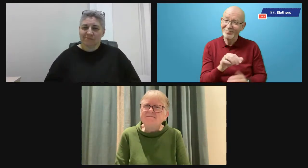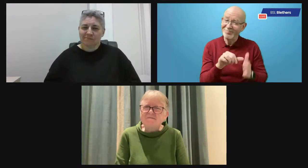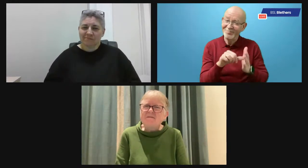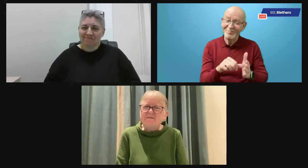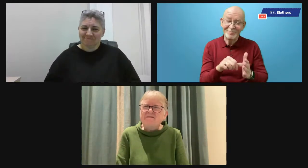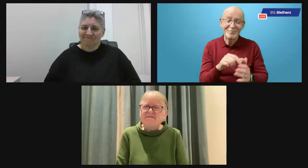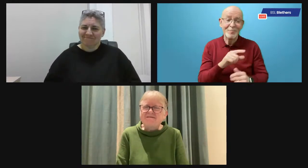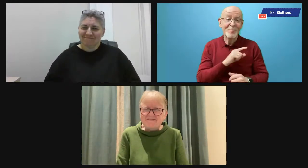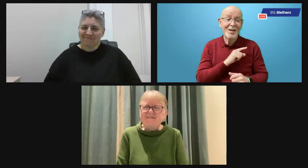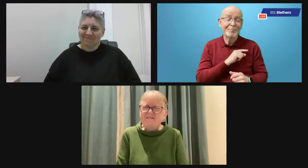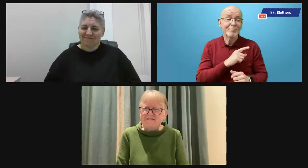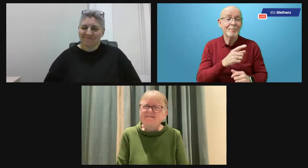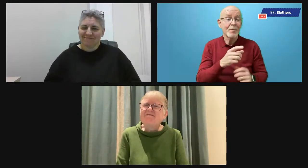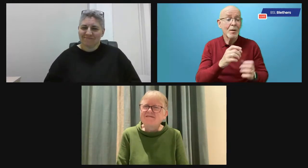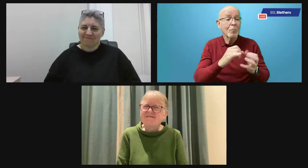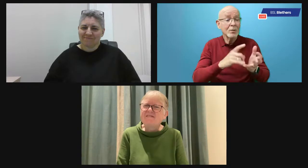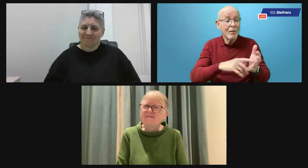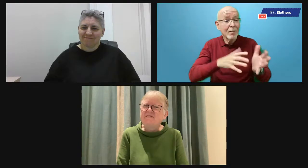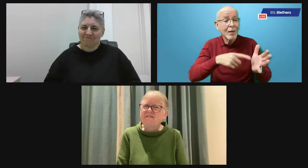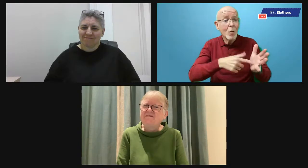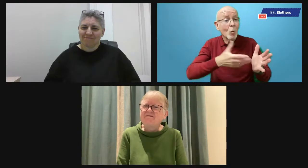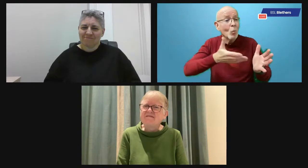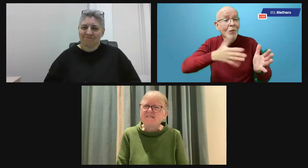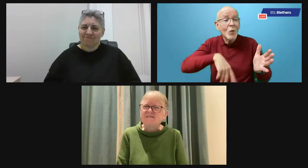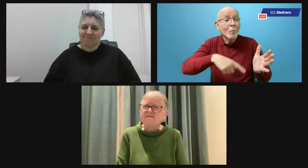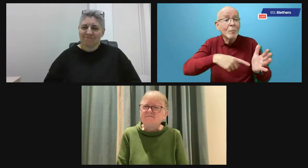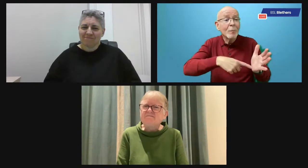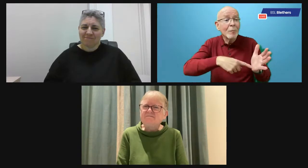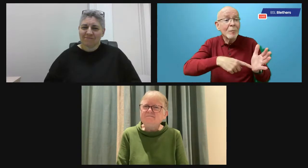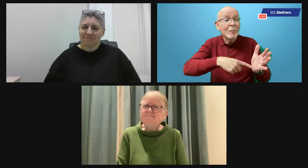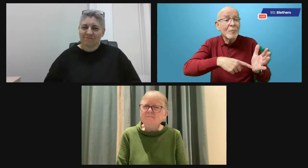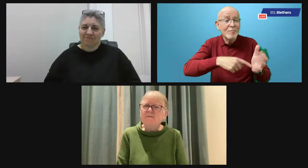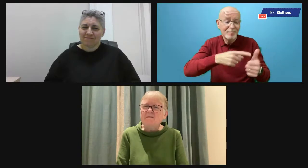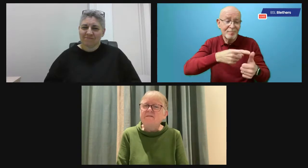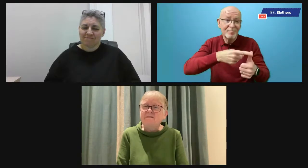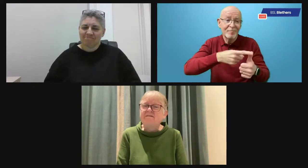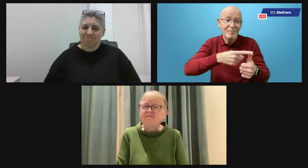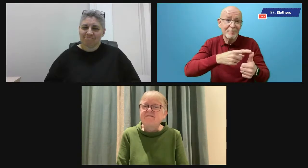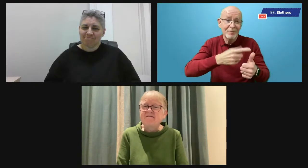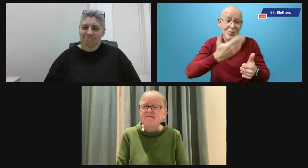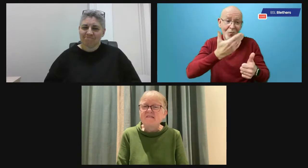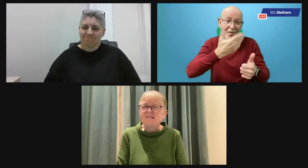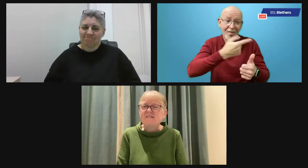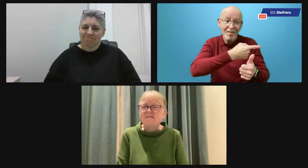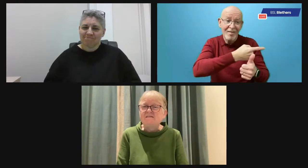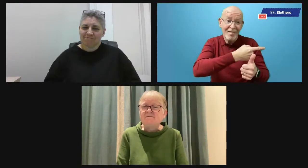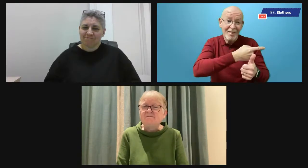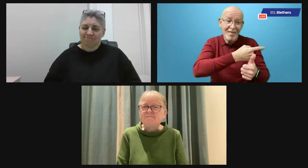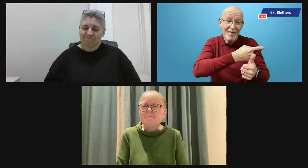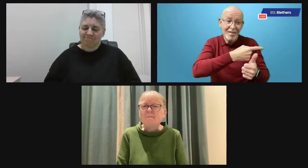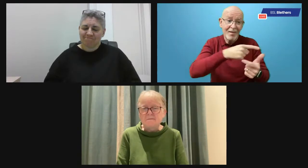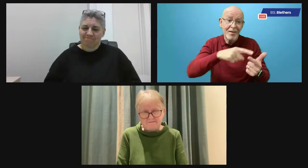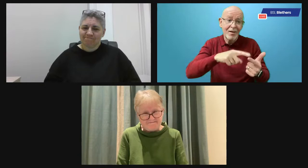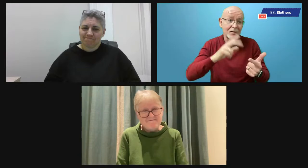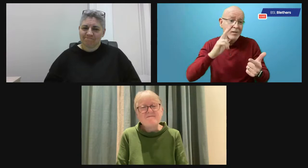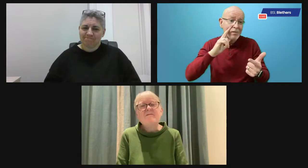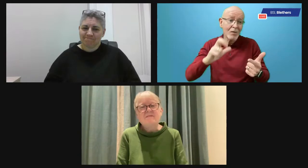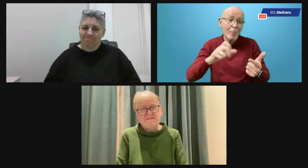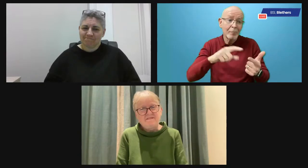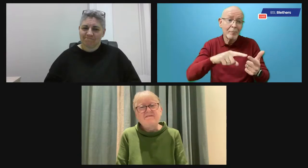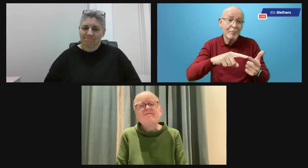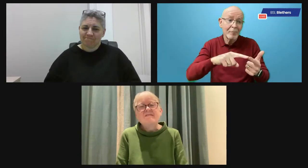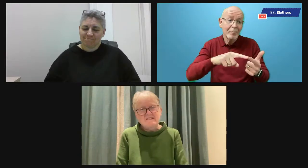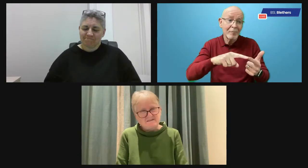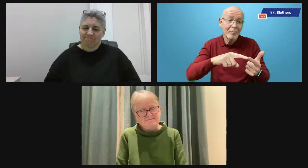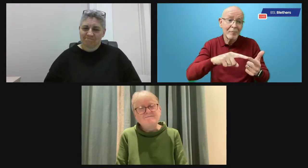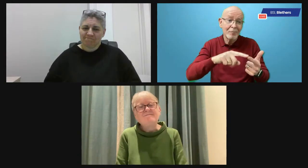future? Hard question, Avro. Because where did BSL come from? It